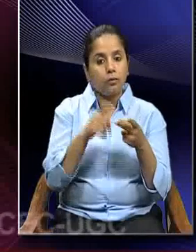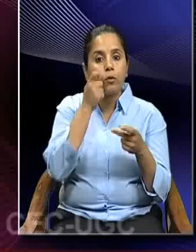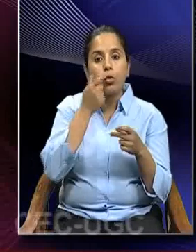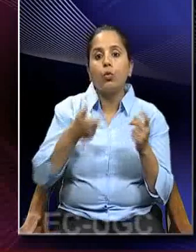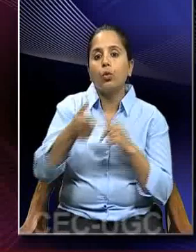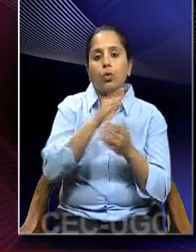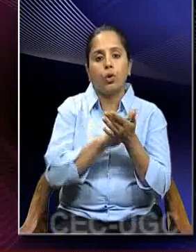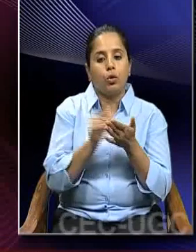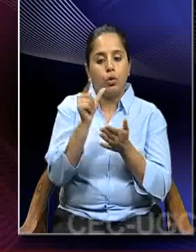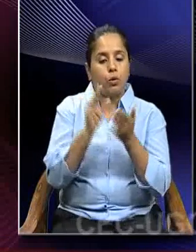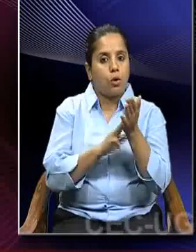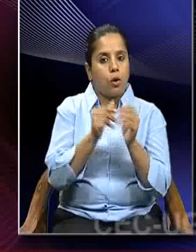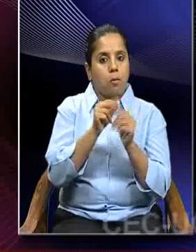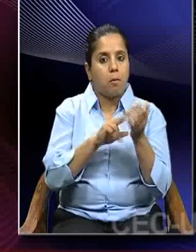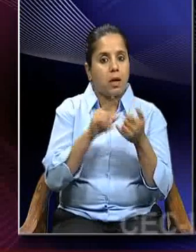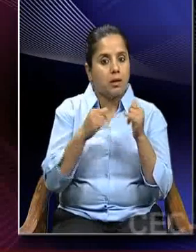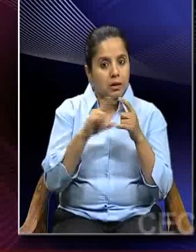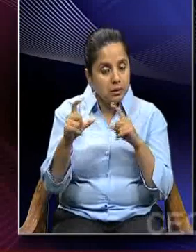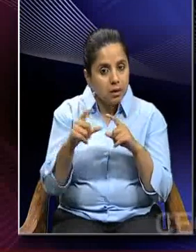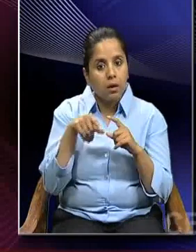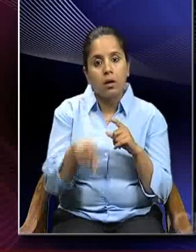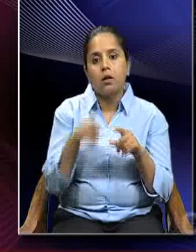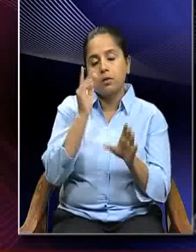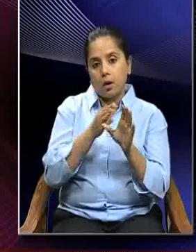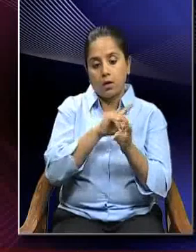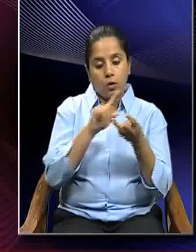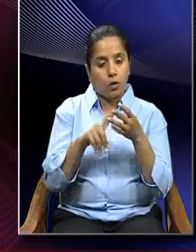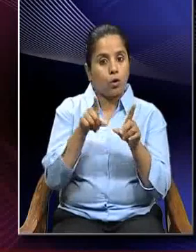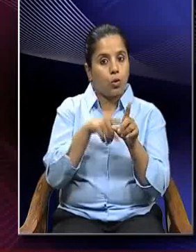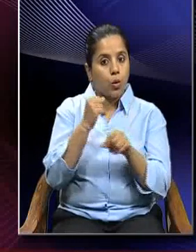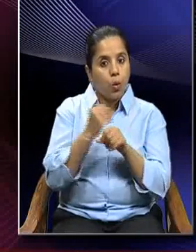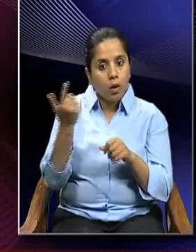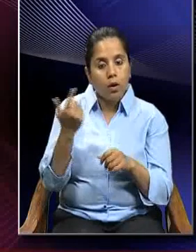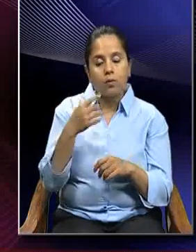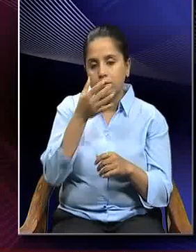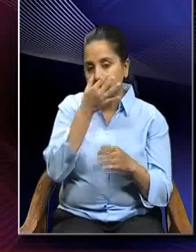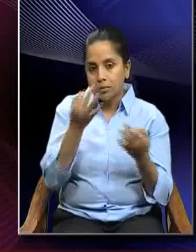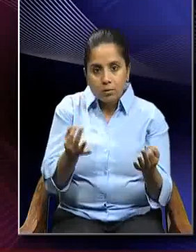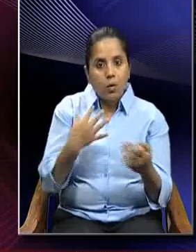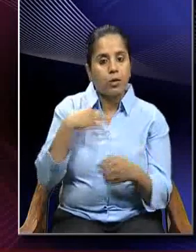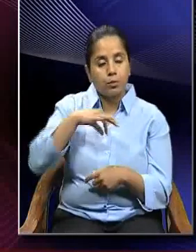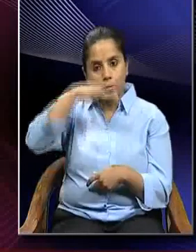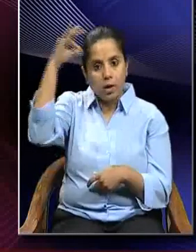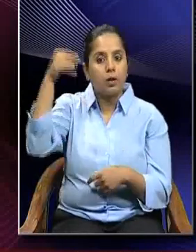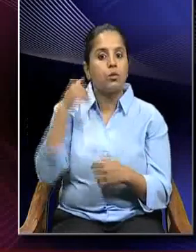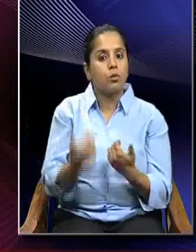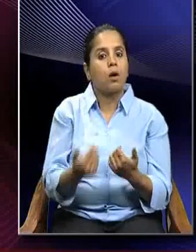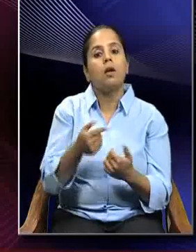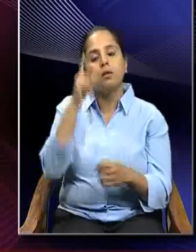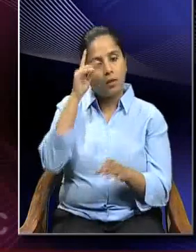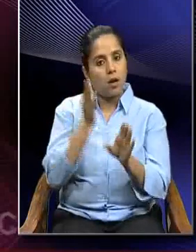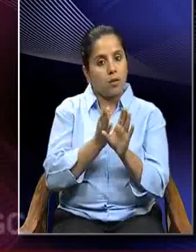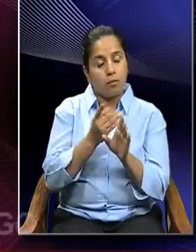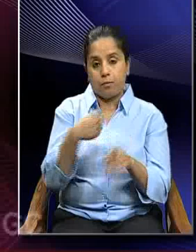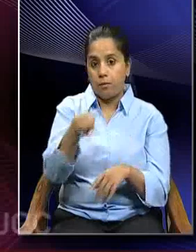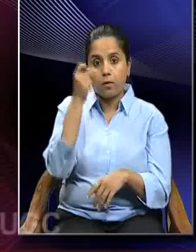psychology, and the third one is the yogic or spiritual psychology. So we have to understand,